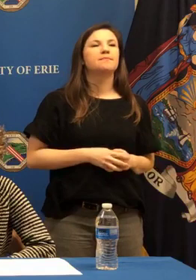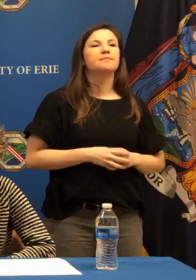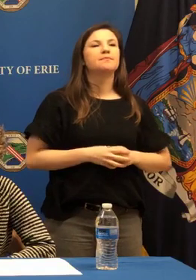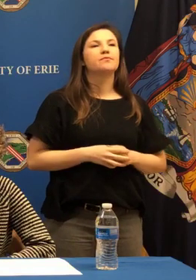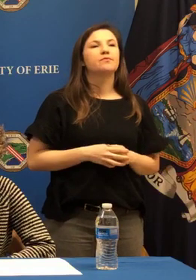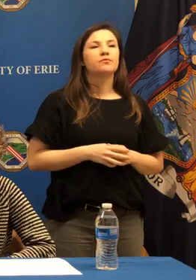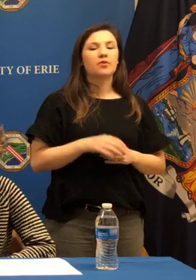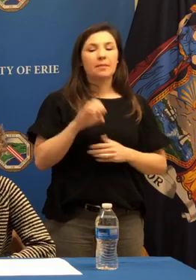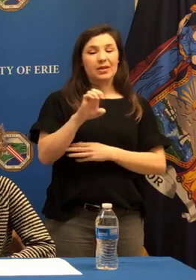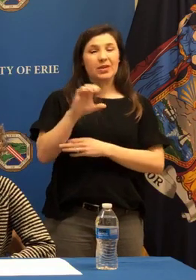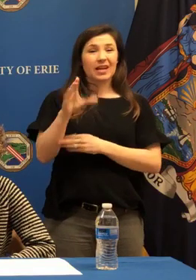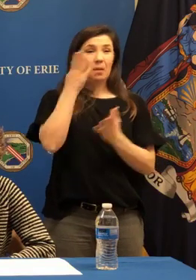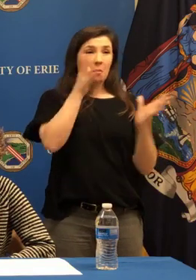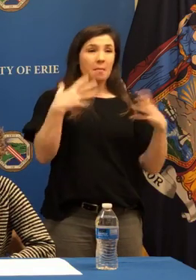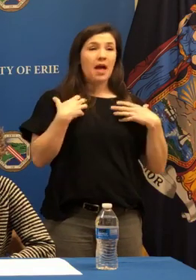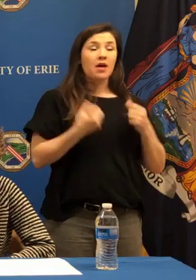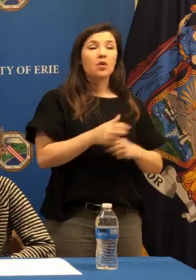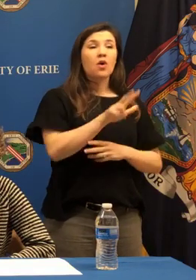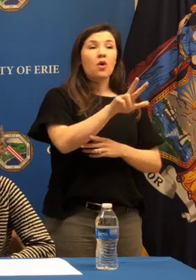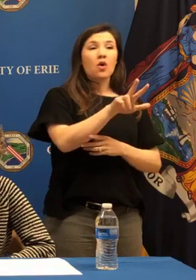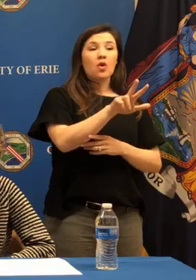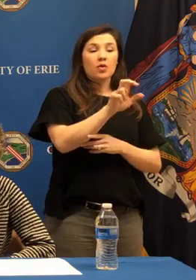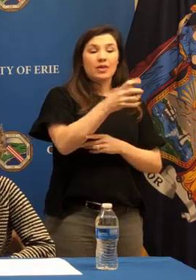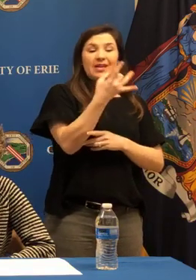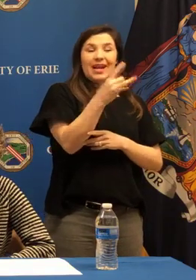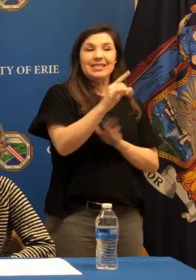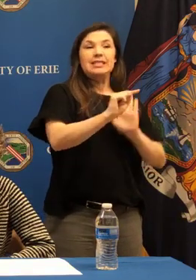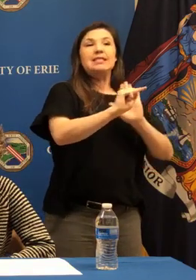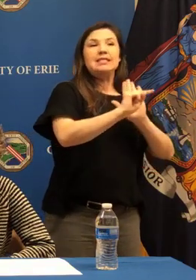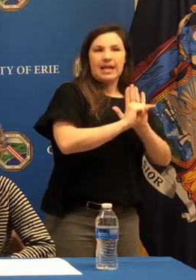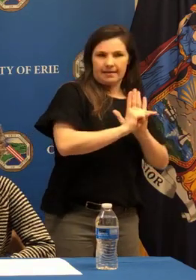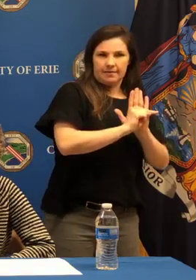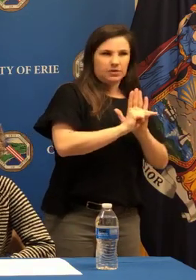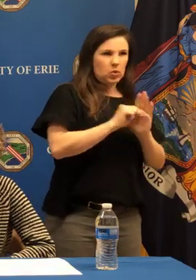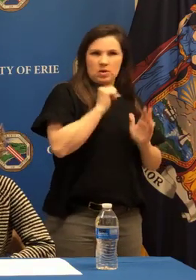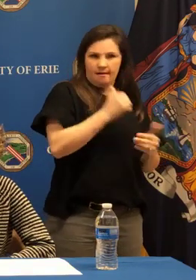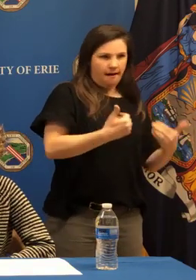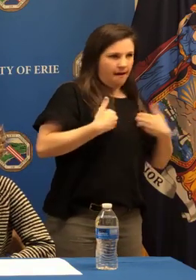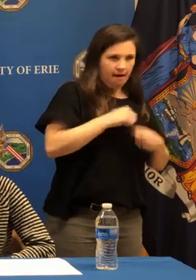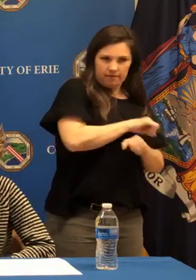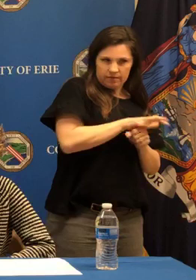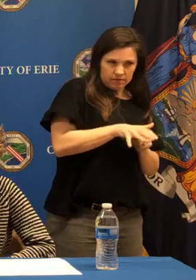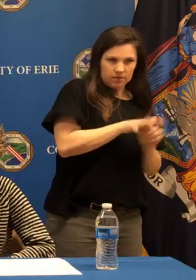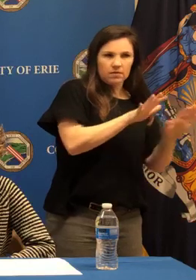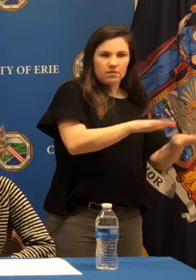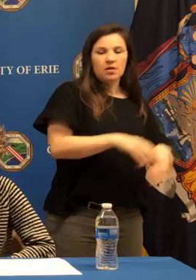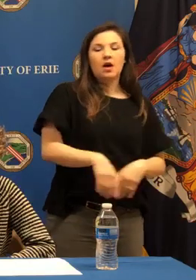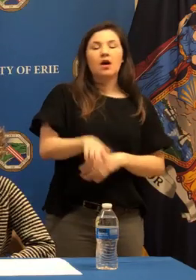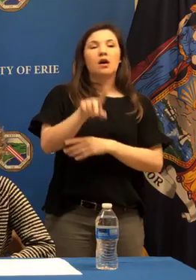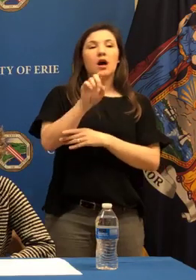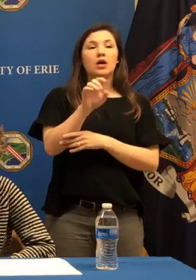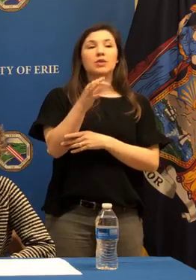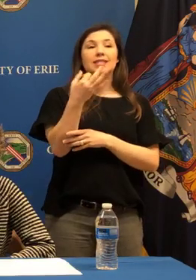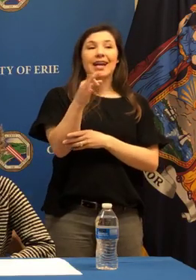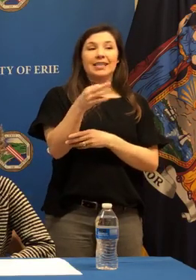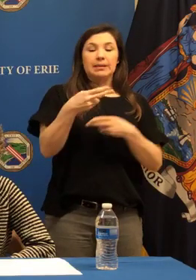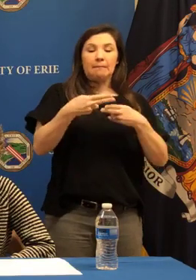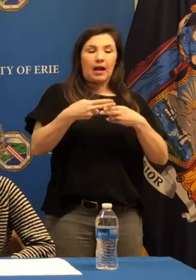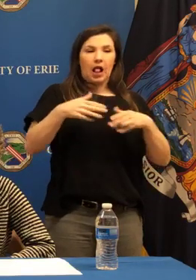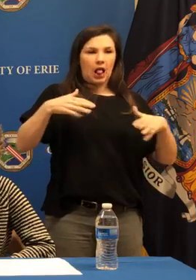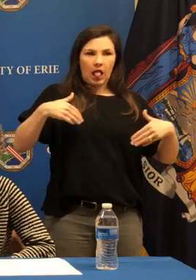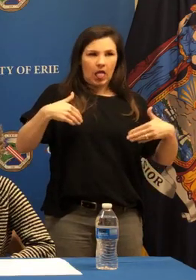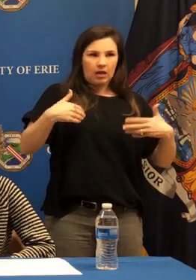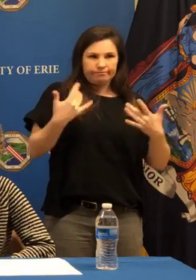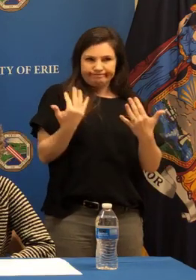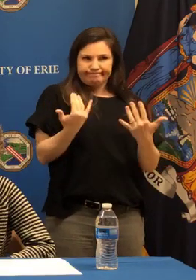were 318 negative results among Erie County residents. There were 190 pending results